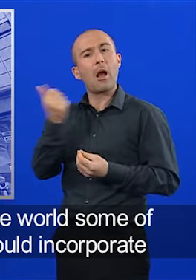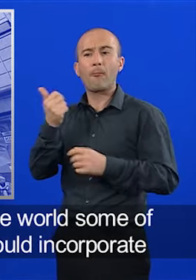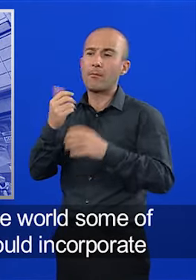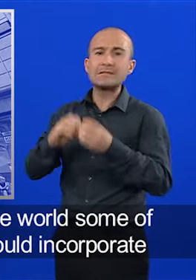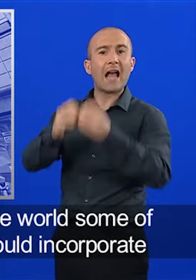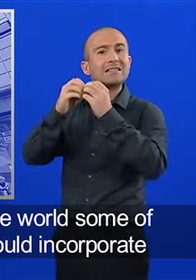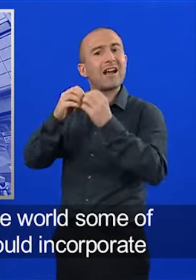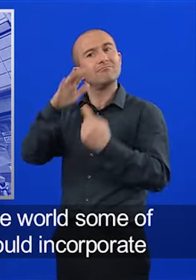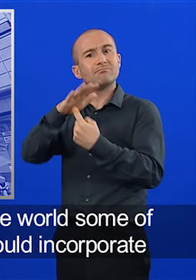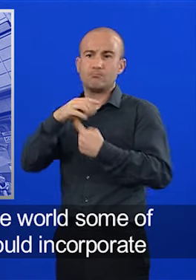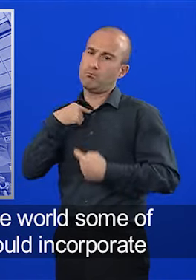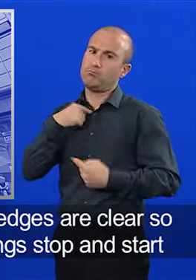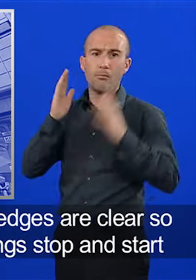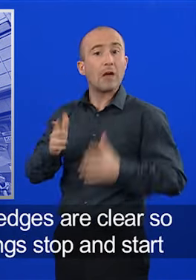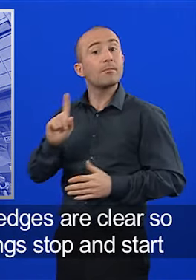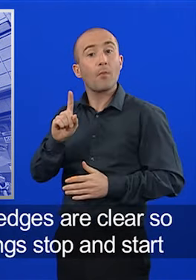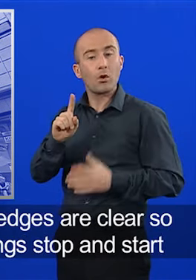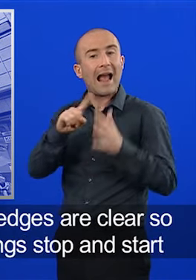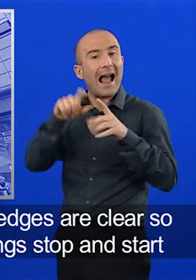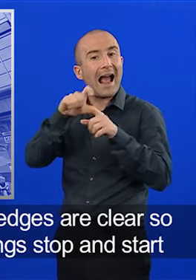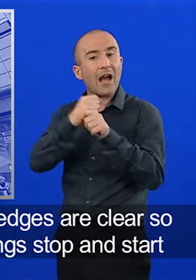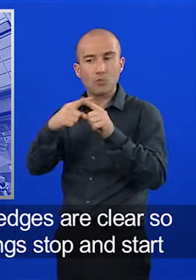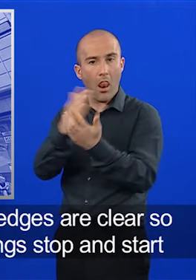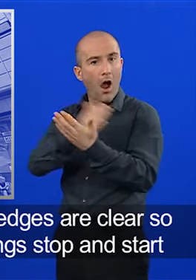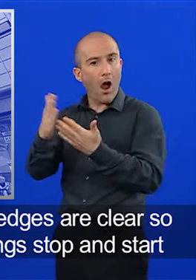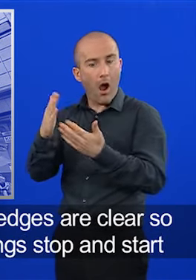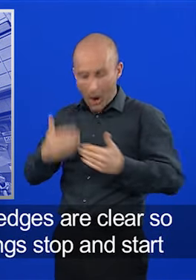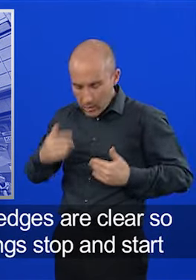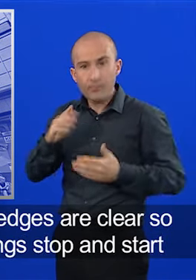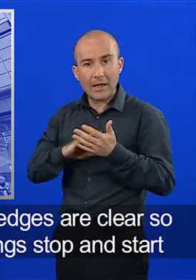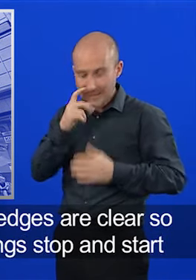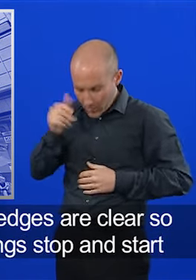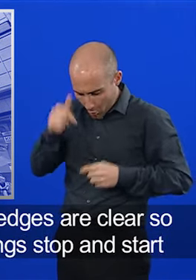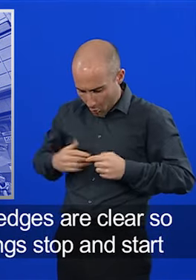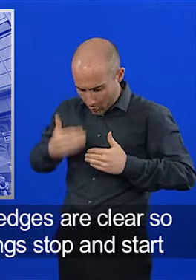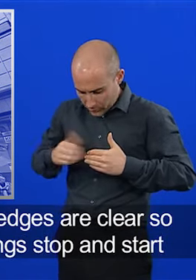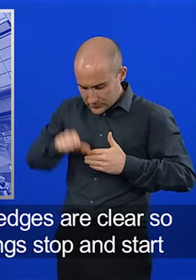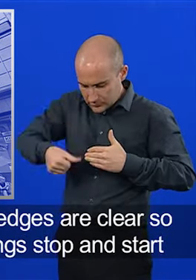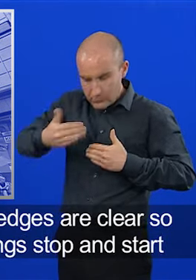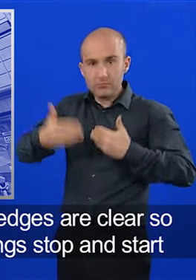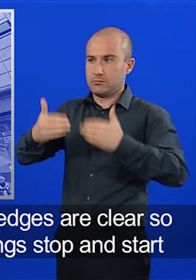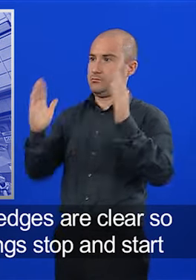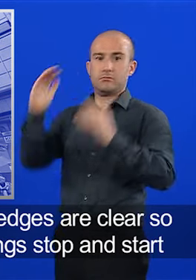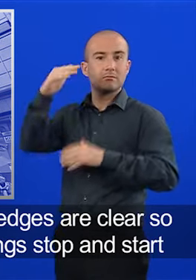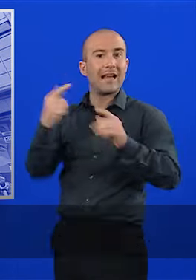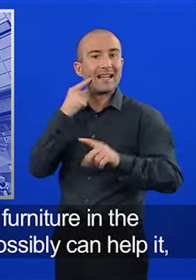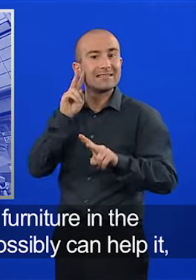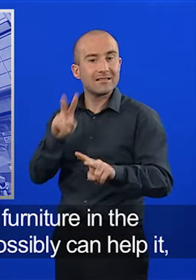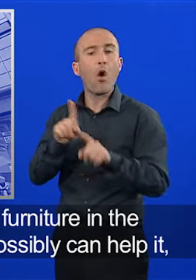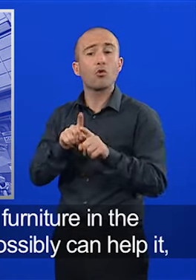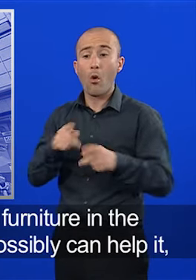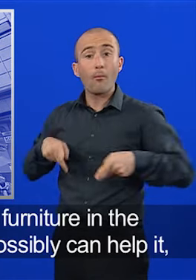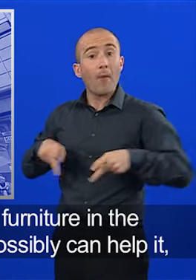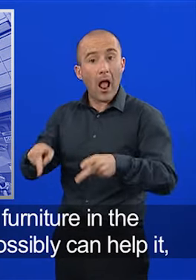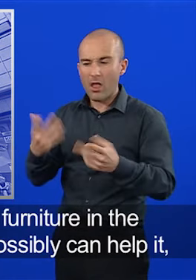design principles I'd incorporate would be making sure that edges are clear so that people can see where things stop and start. And also